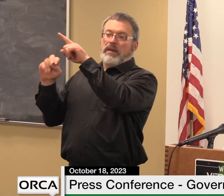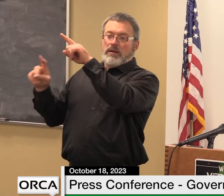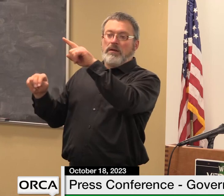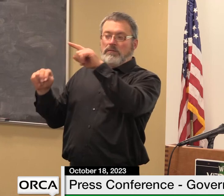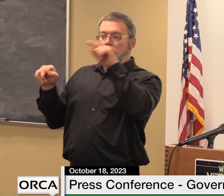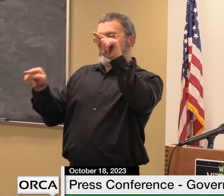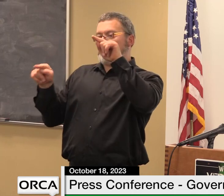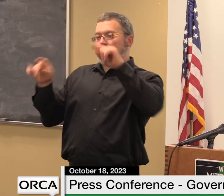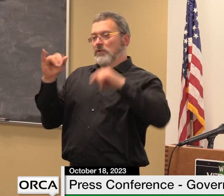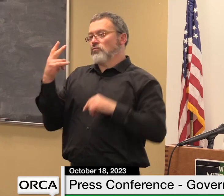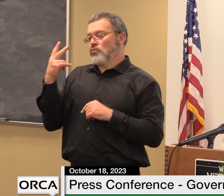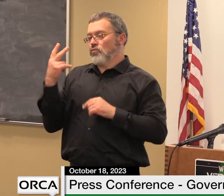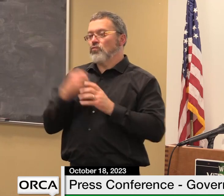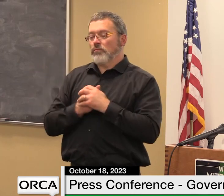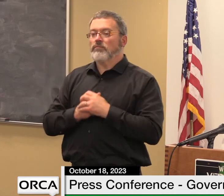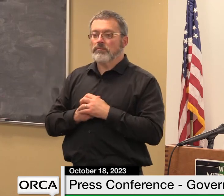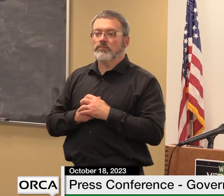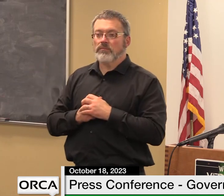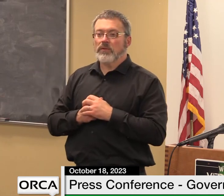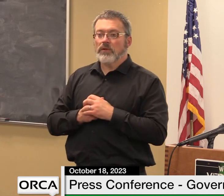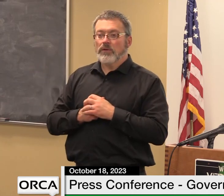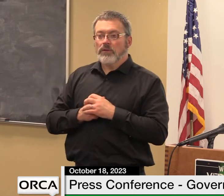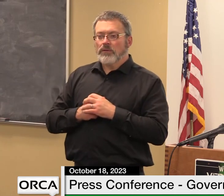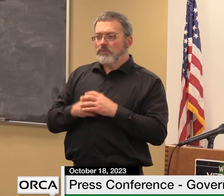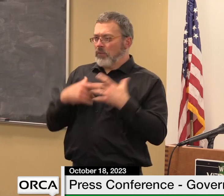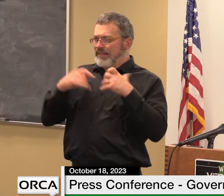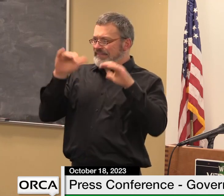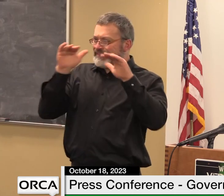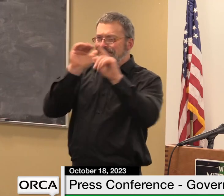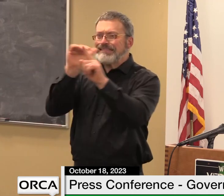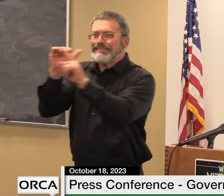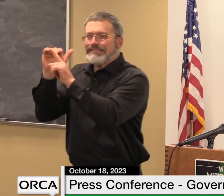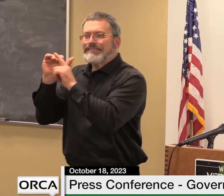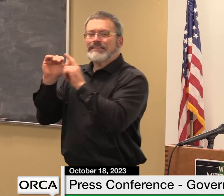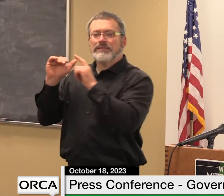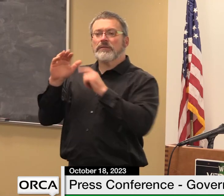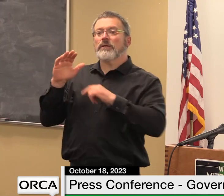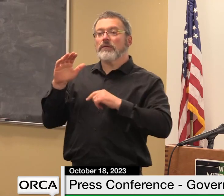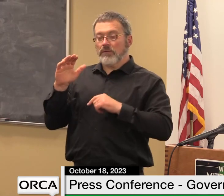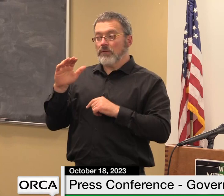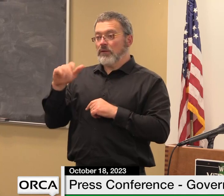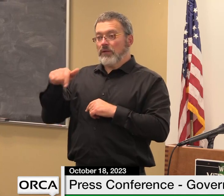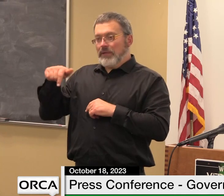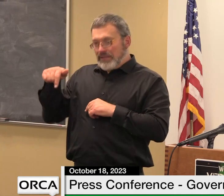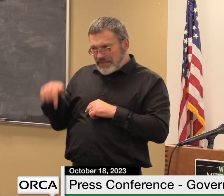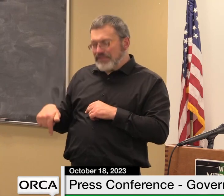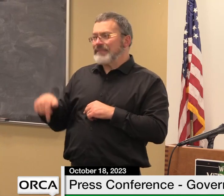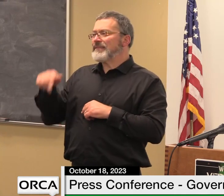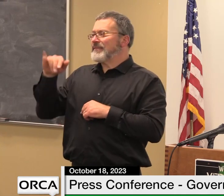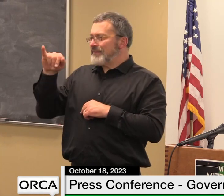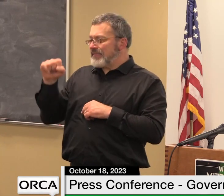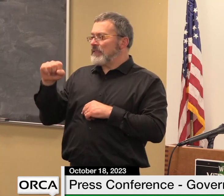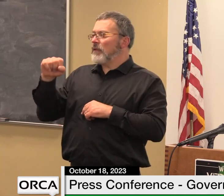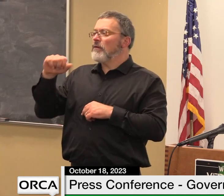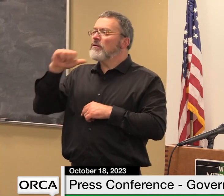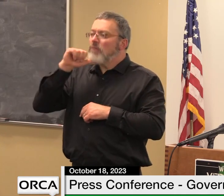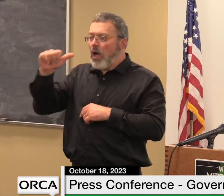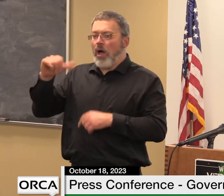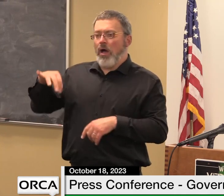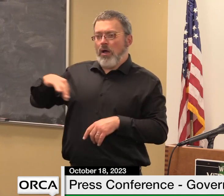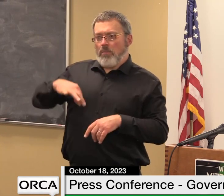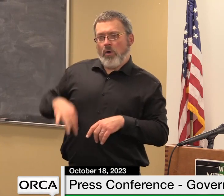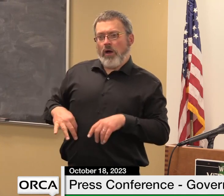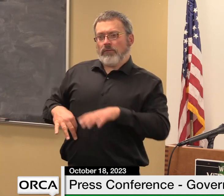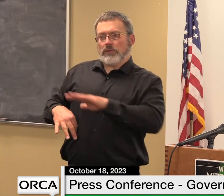reminder, this is a true nonprofit. 100% of the money raised will be split between